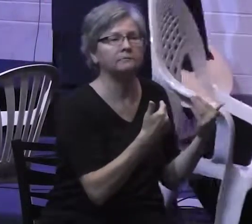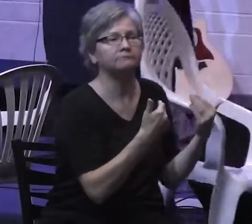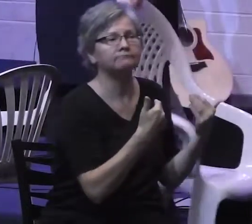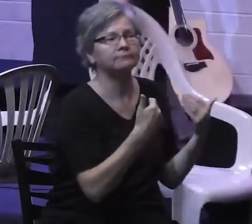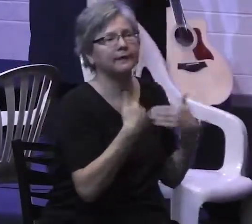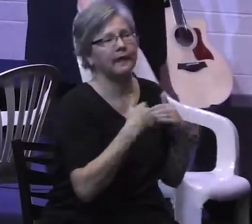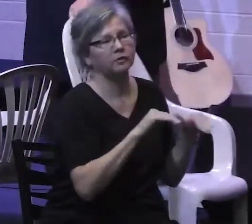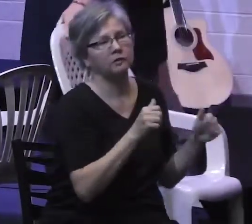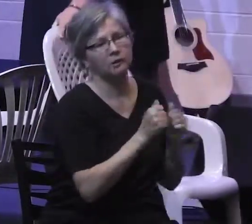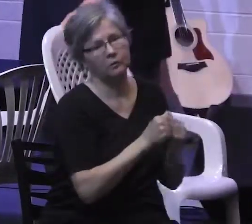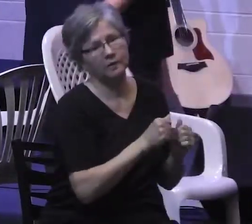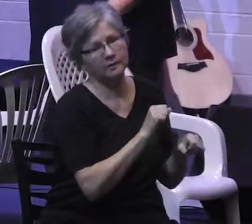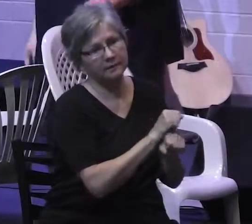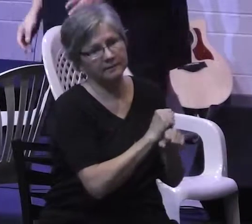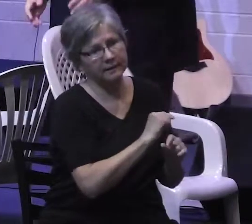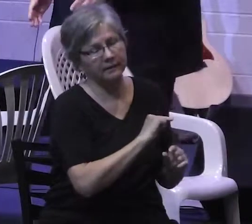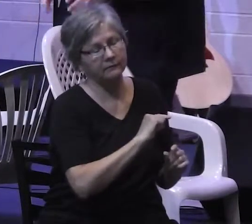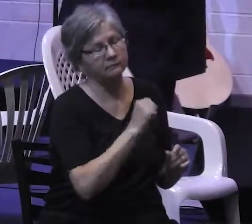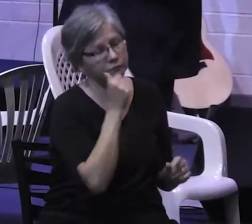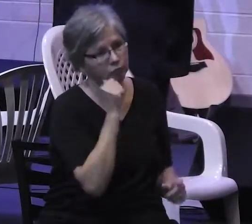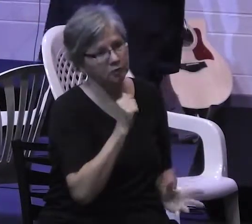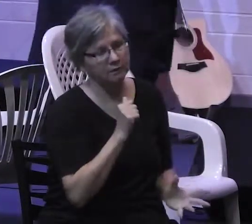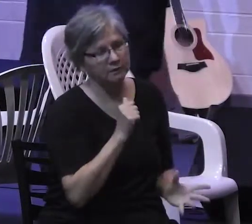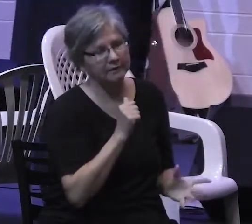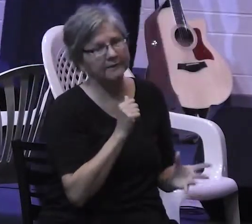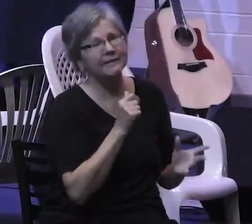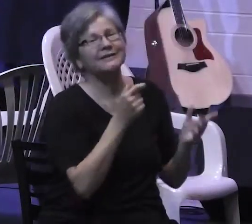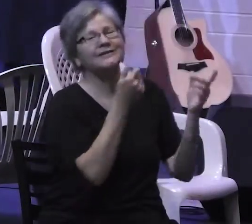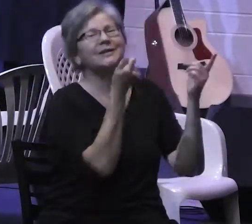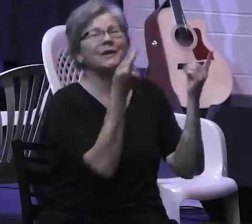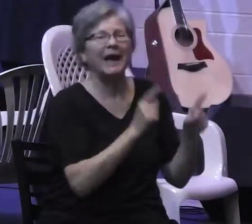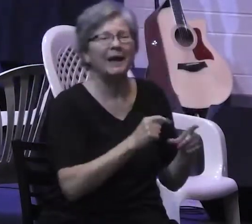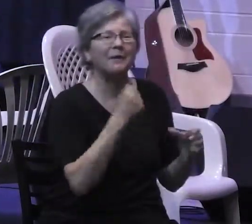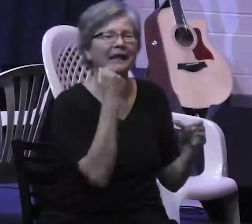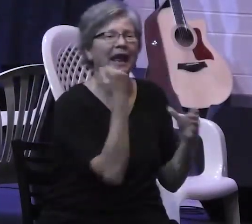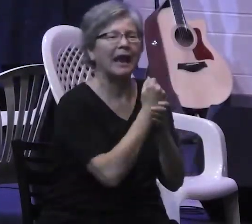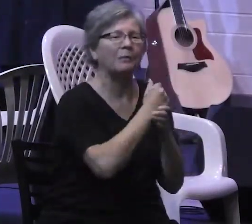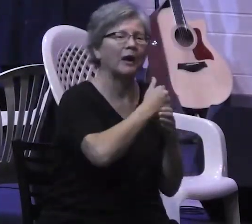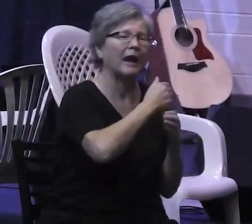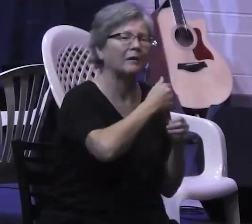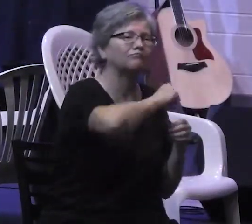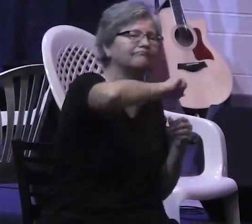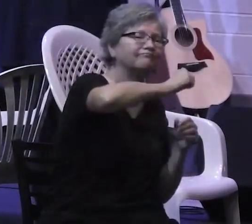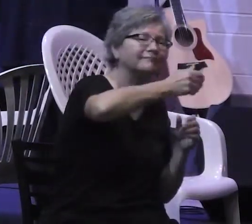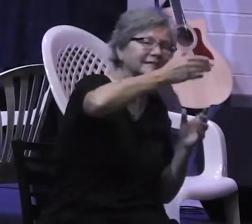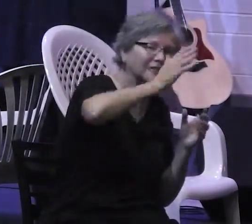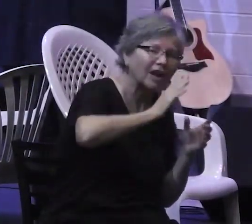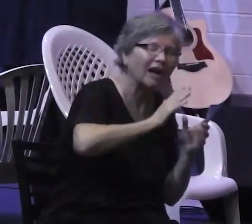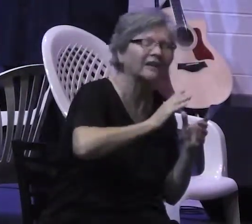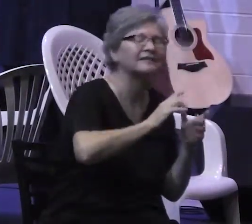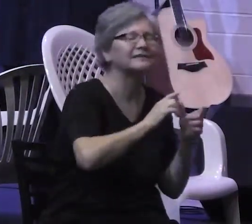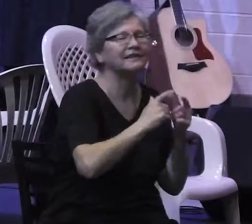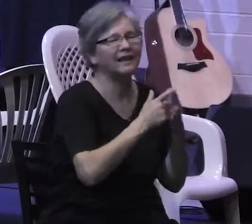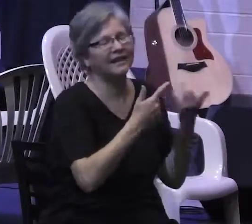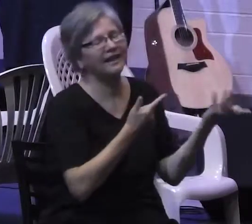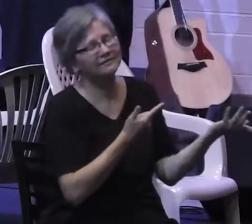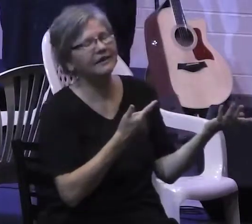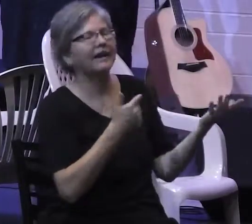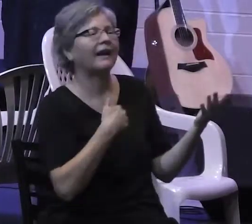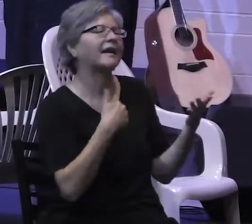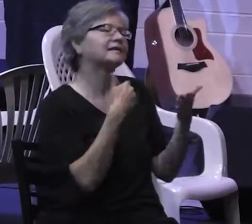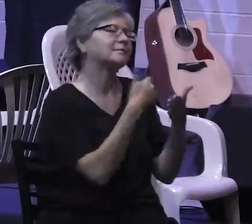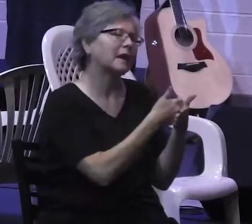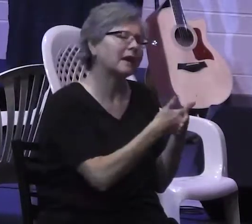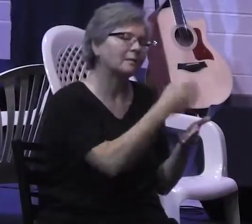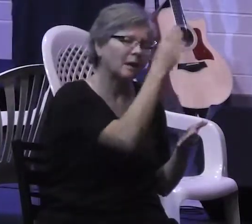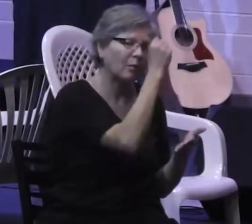from Abraham. And then we see the consequences of sin, don't we? And this whole people thing that goes on there with Ishmael and all the things that are happening there